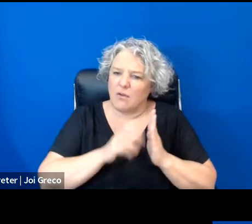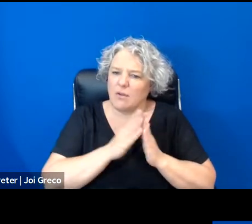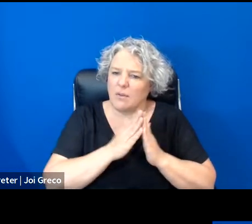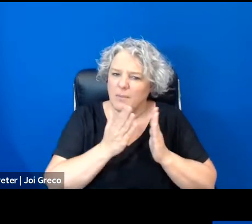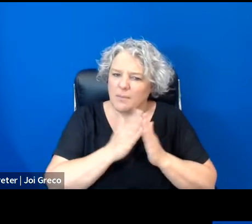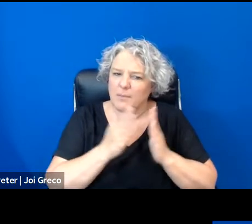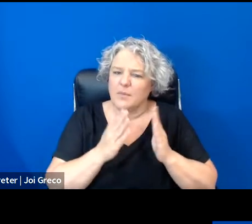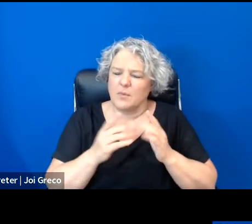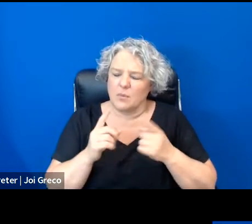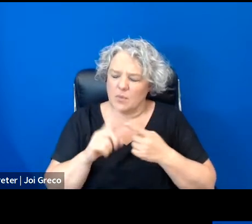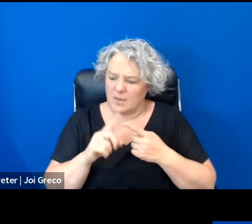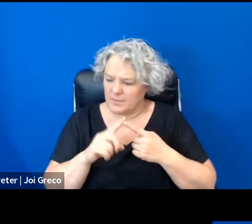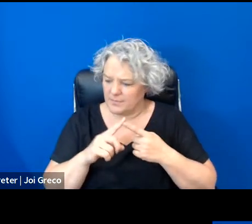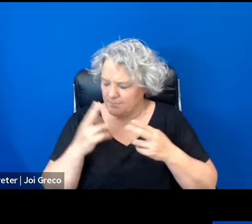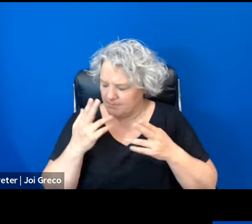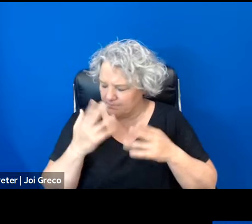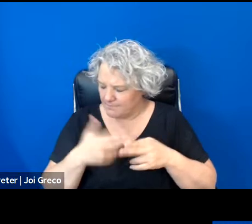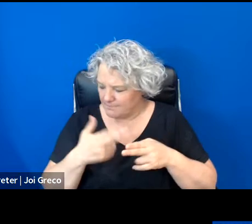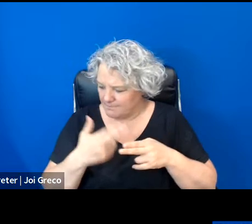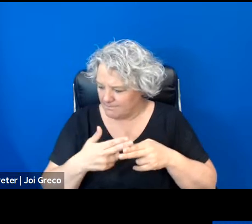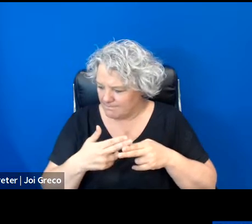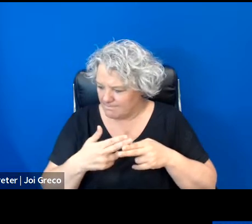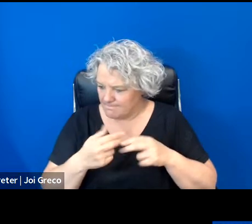one of them is